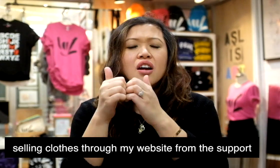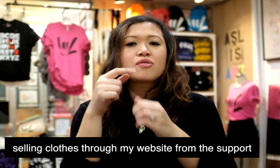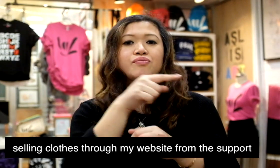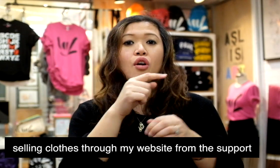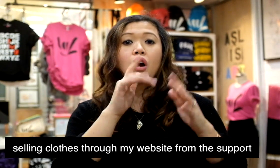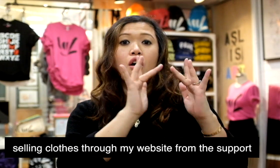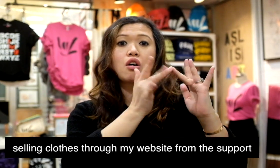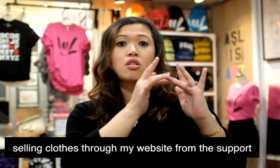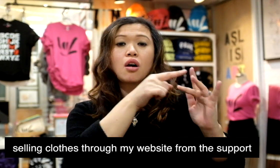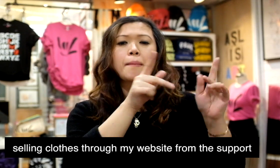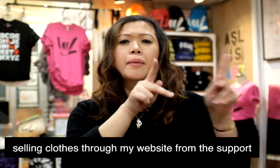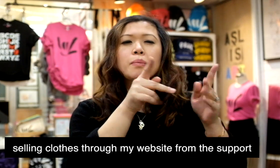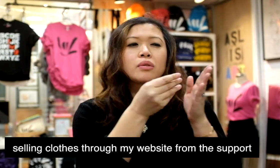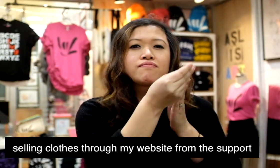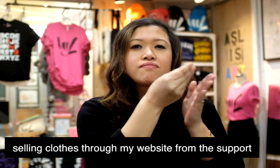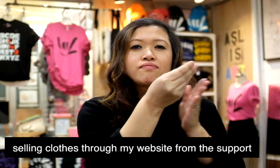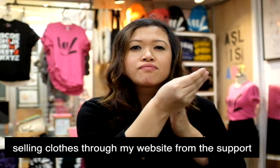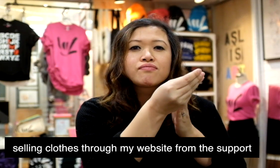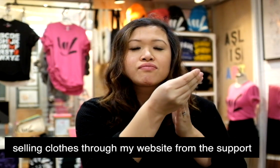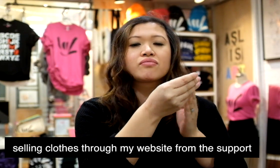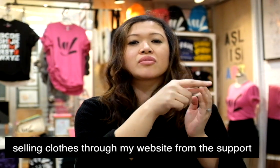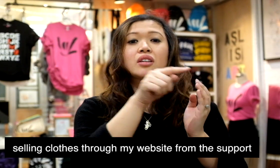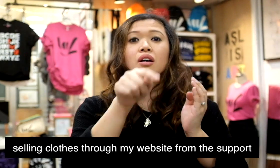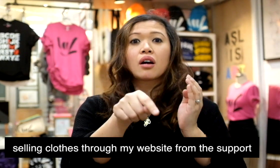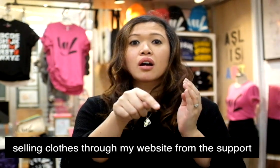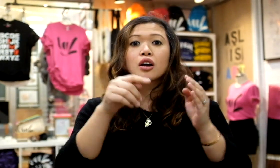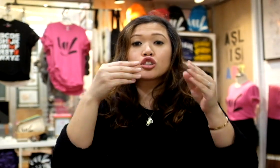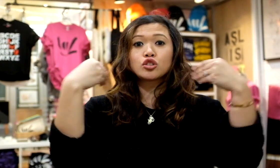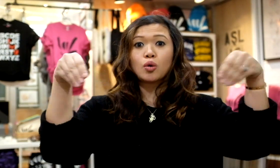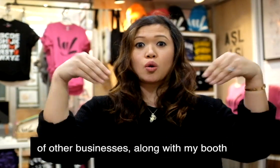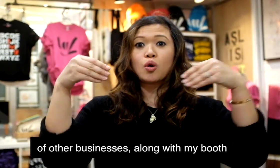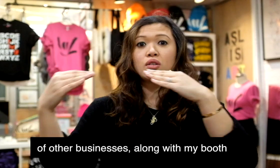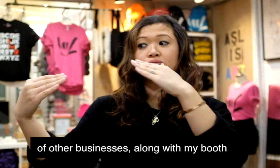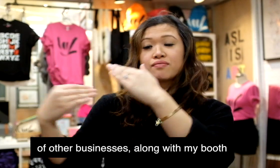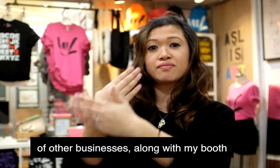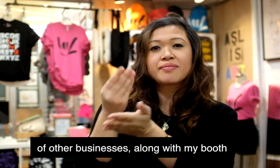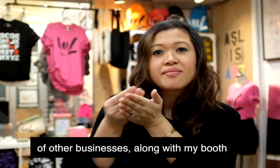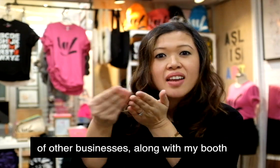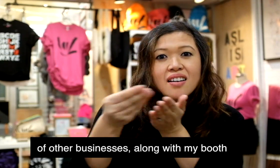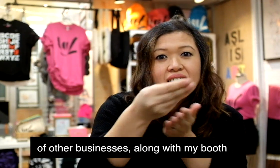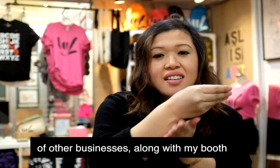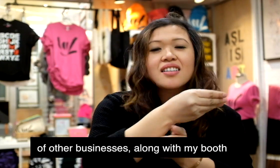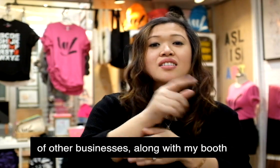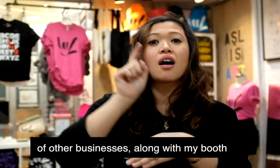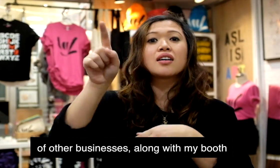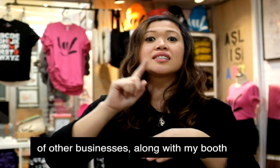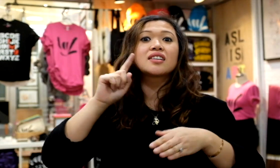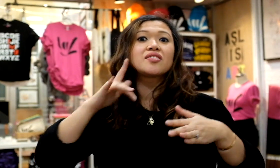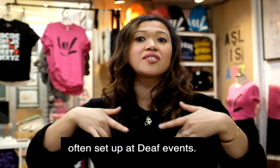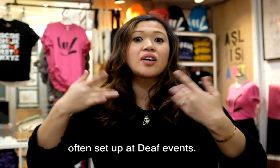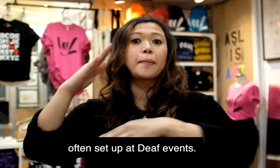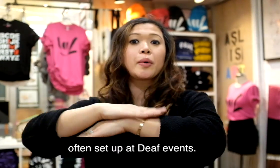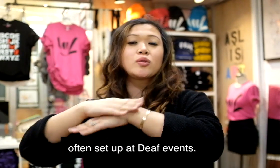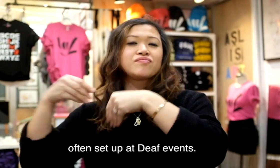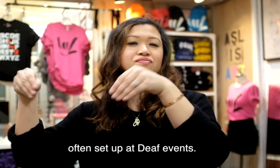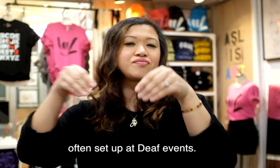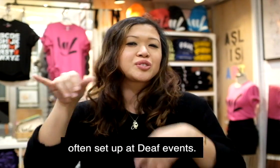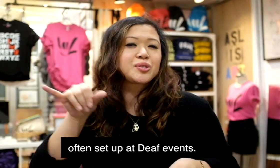website from the support of other businesses, along with my booth at various deaf